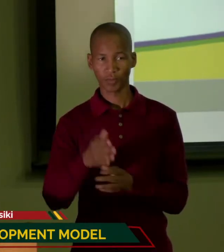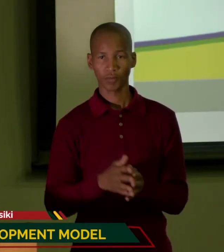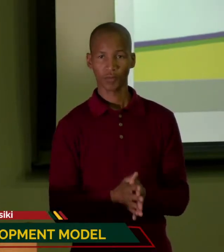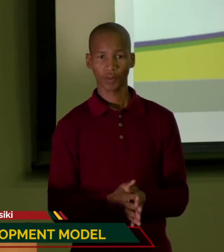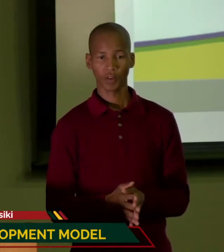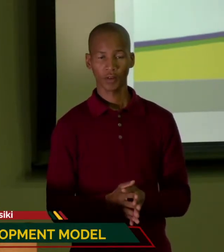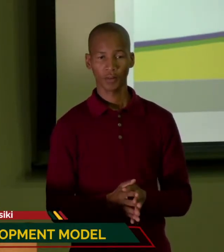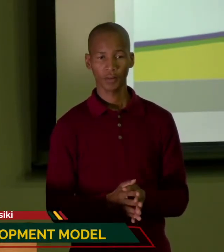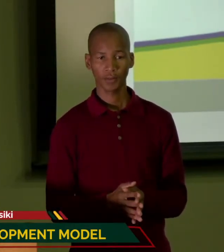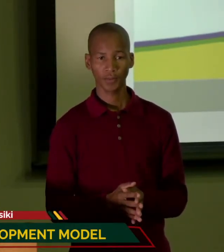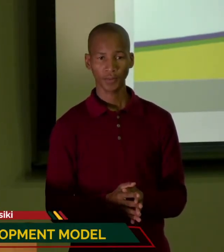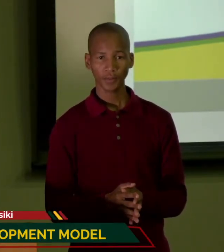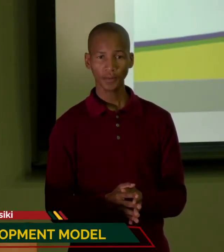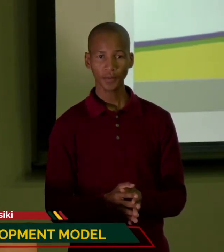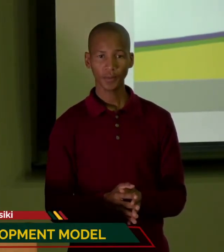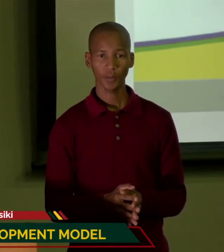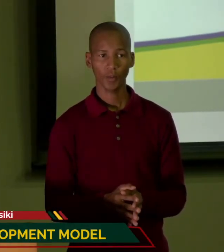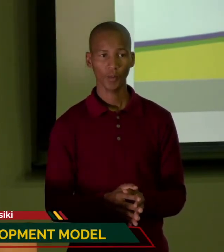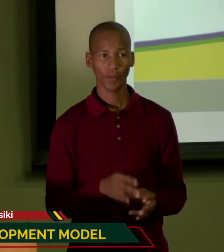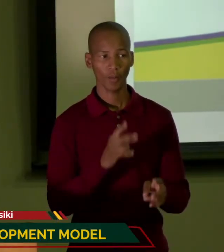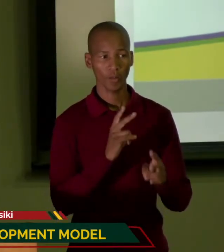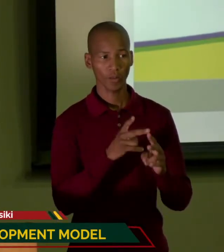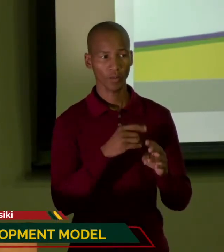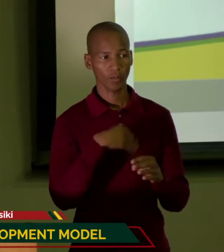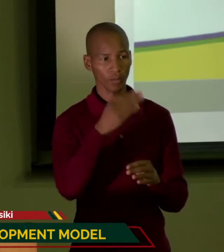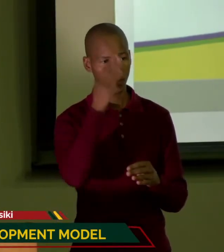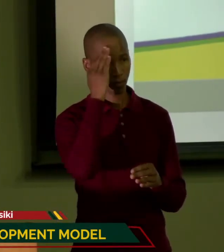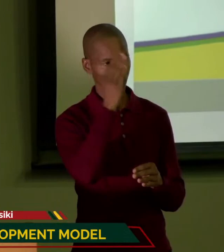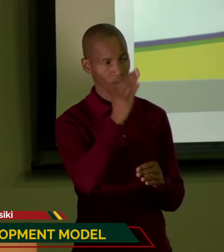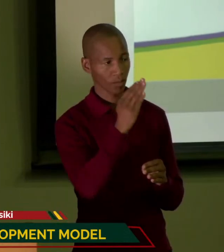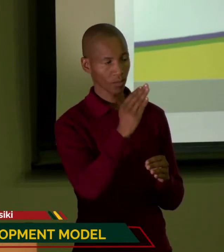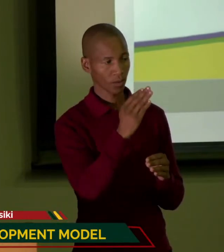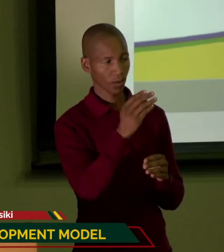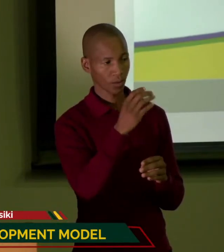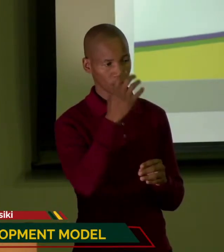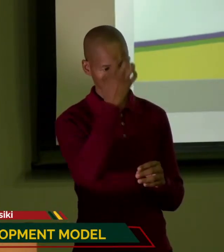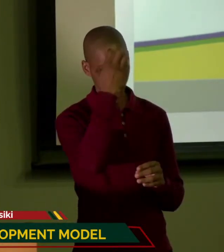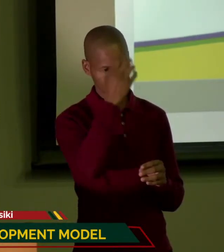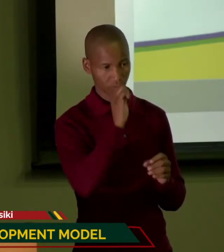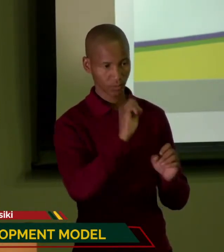Mandibulise inkosi zezwe lakuthi kukhona